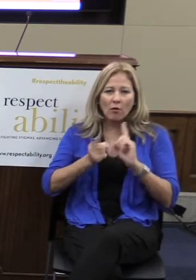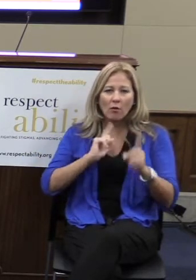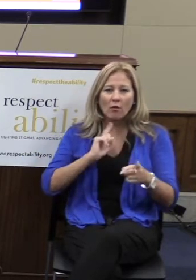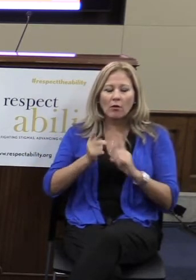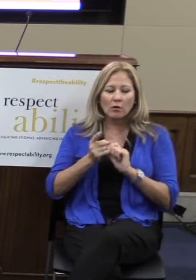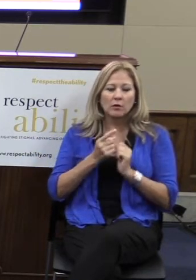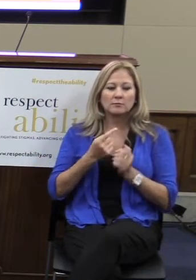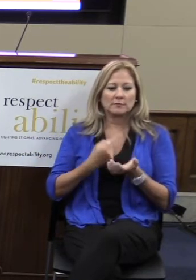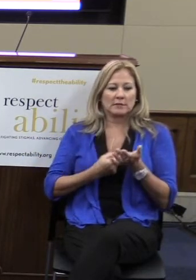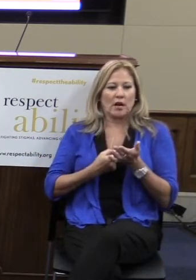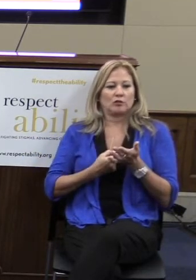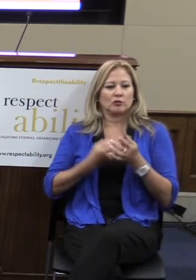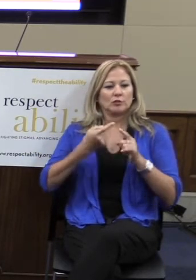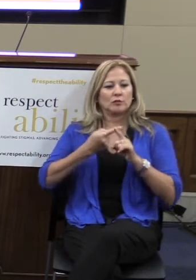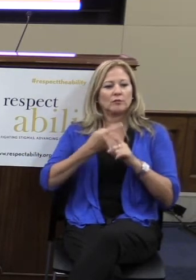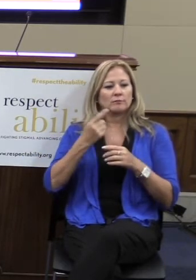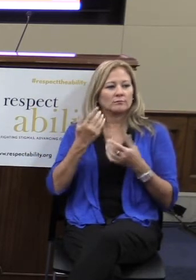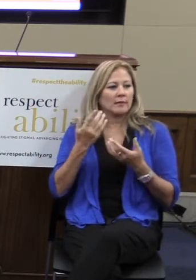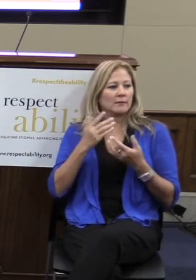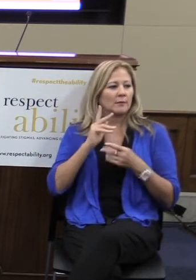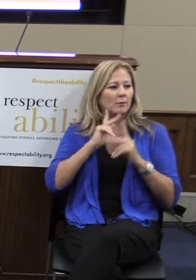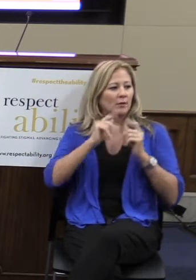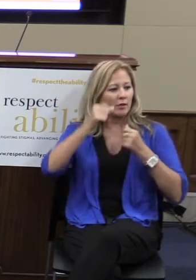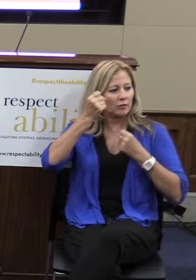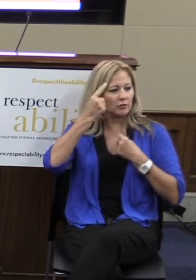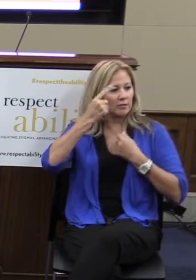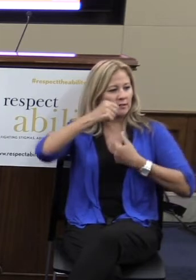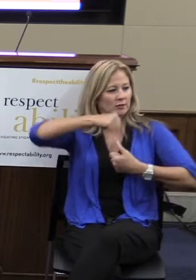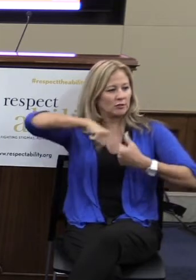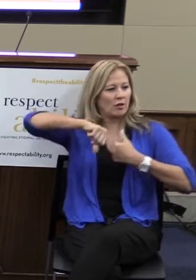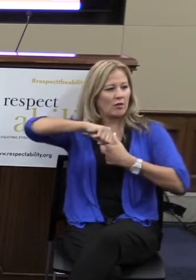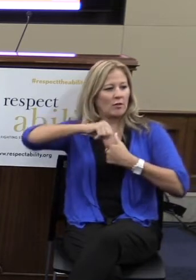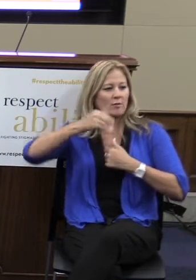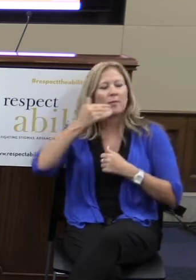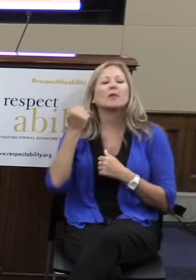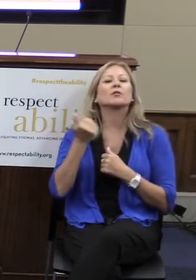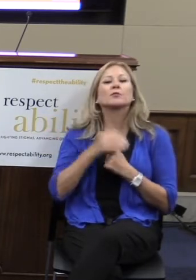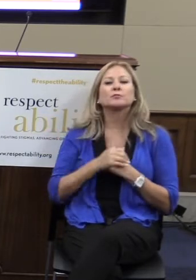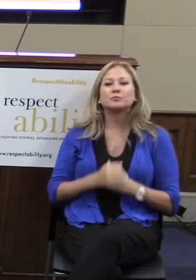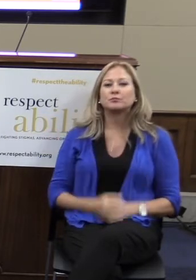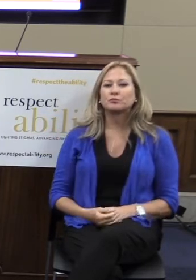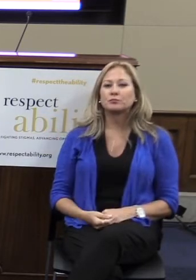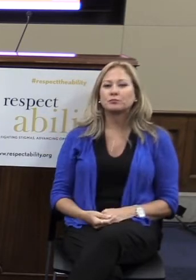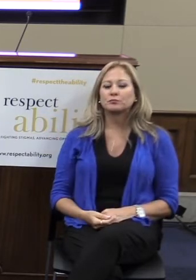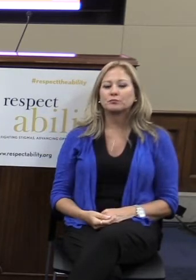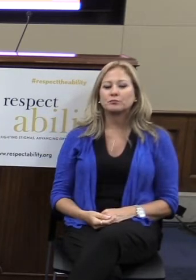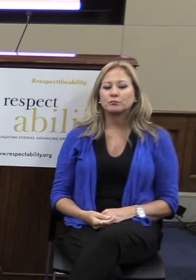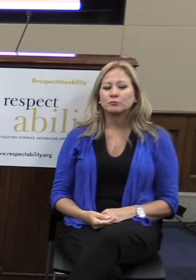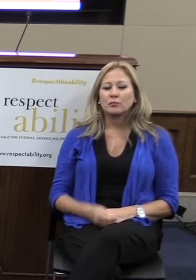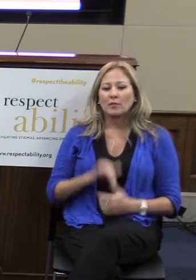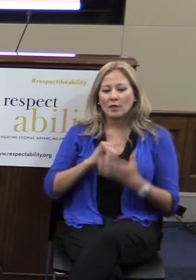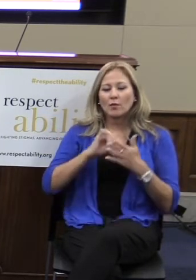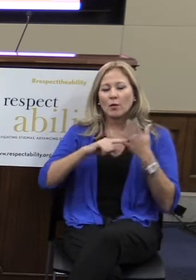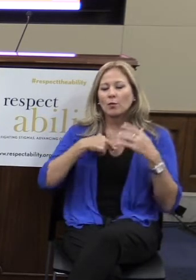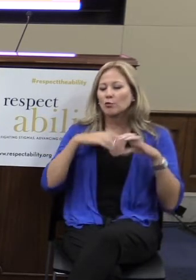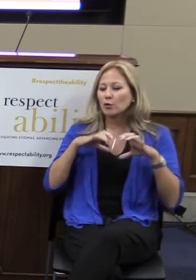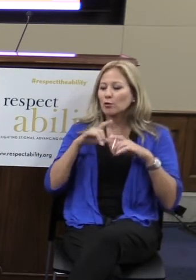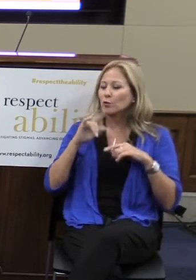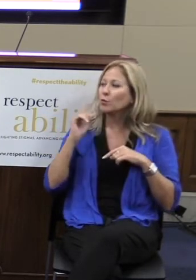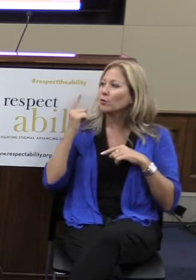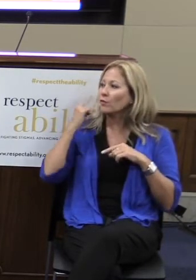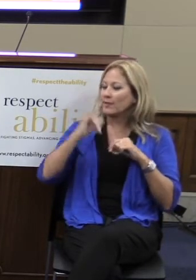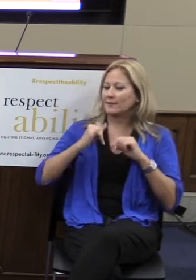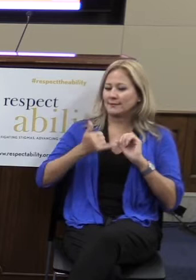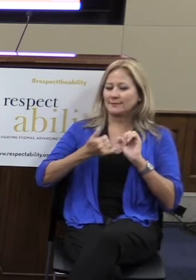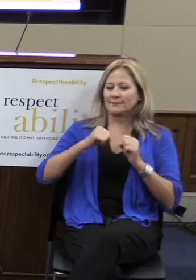can come better understanding of others. So that's what we're trying to do with the On Label campaign, is